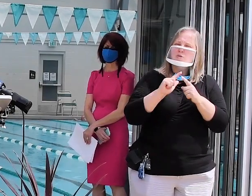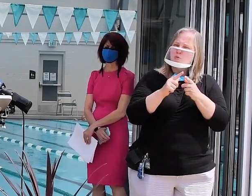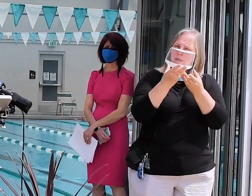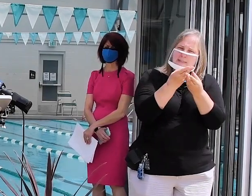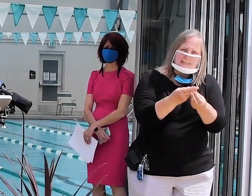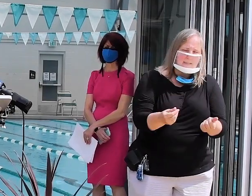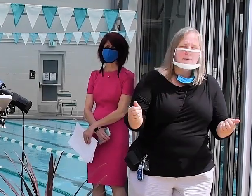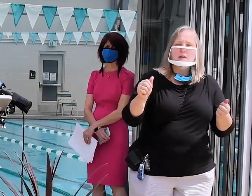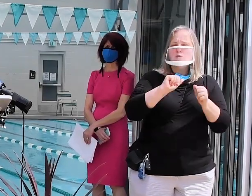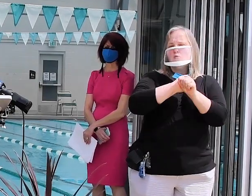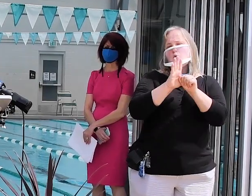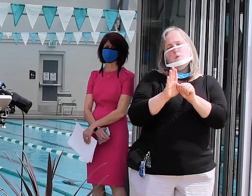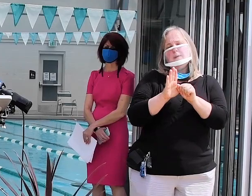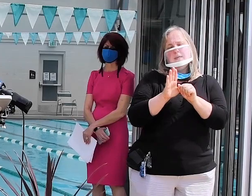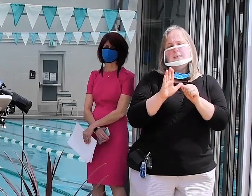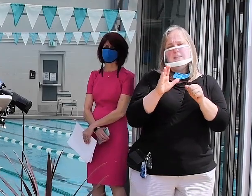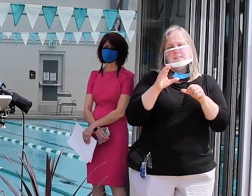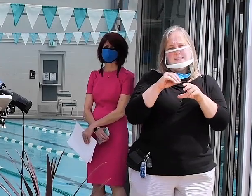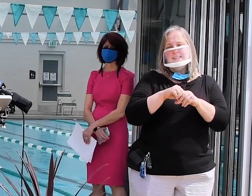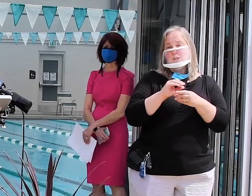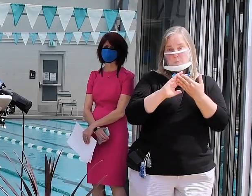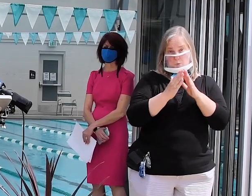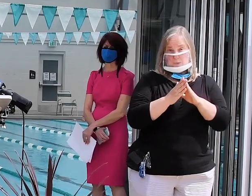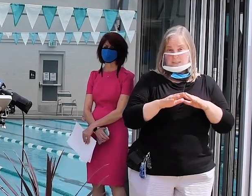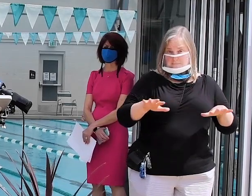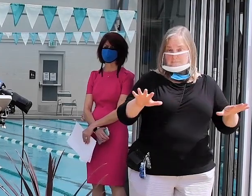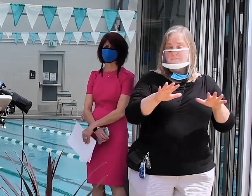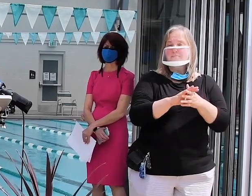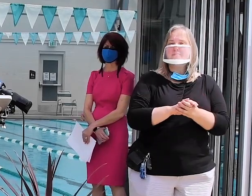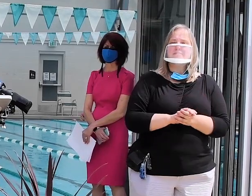alleviate COVID-19 in our community.